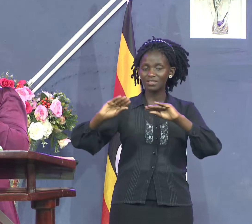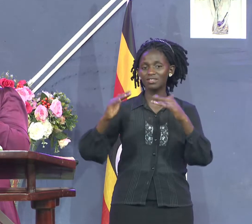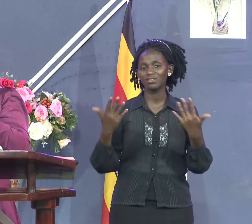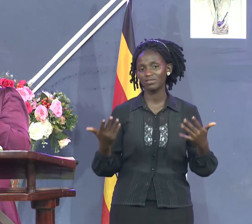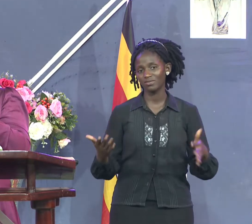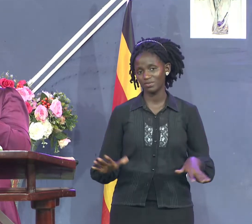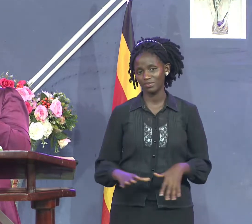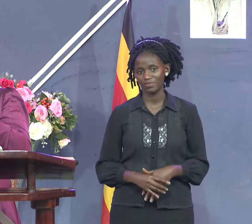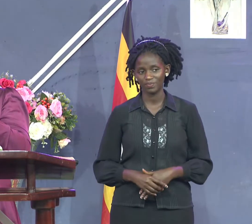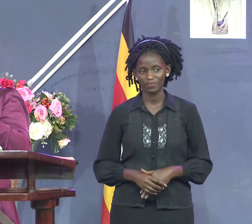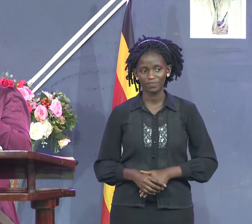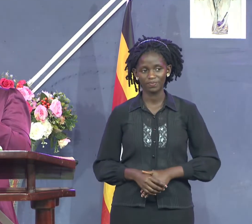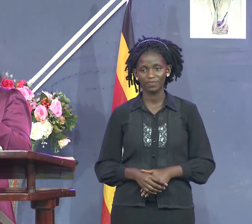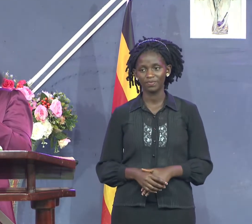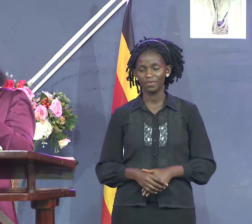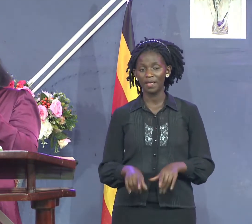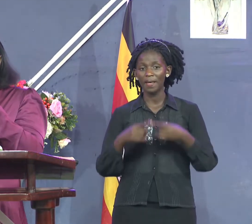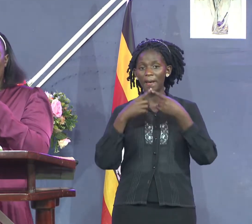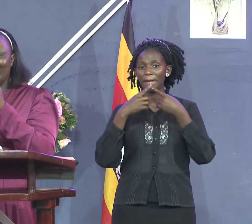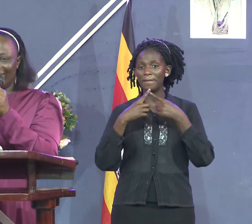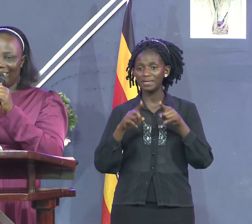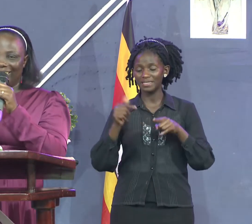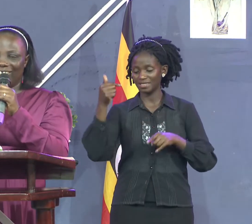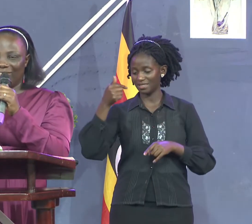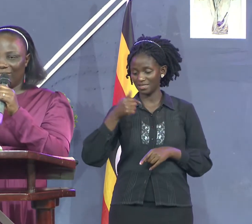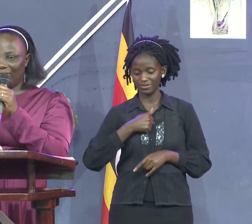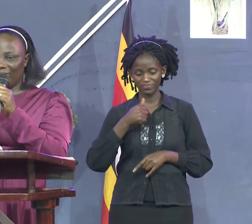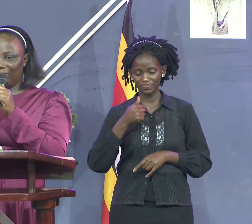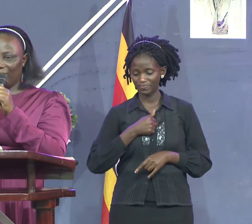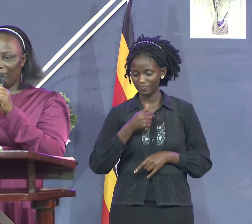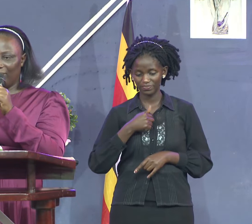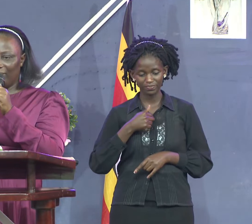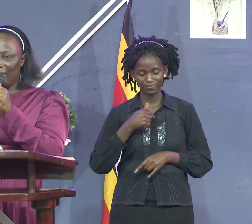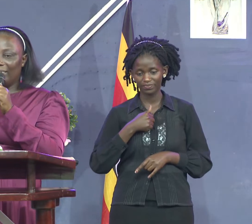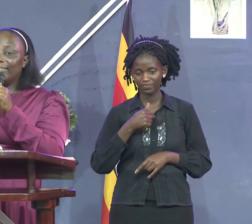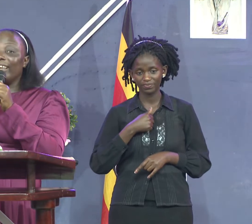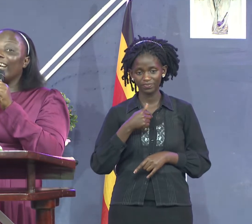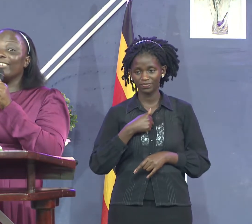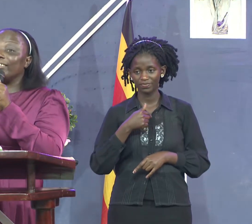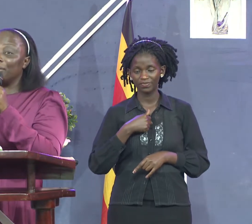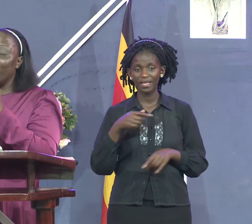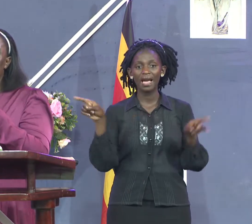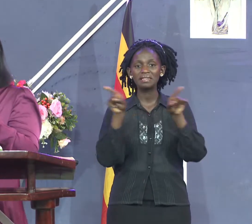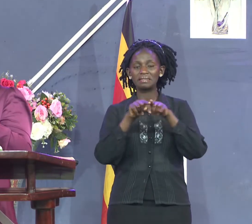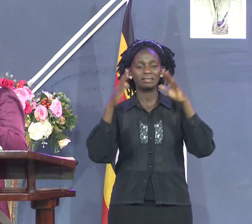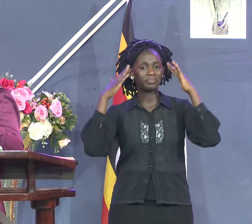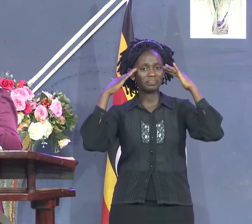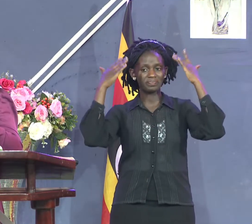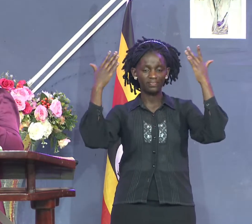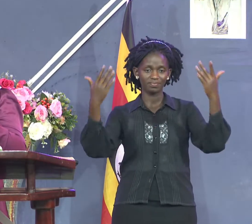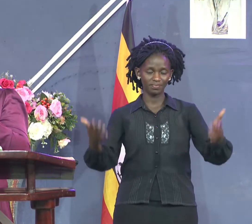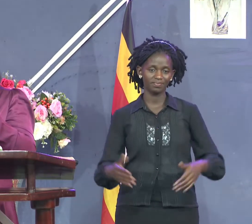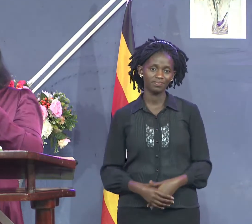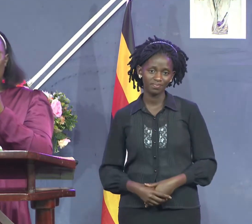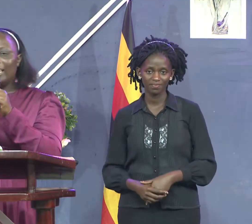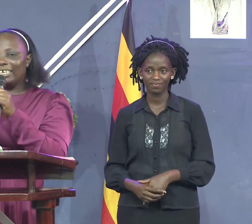have taught my children of those things. Naye ate nga nze. Yet as for me, nze nange sibimanyi. I also